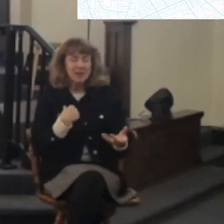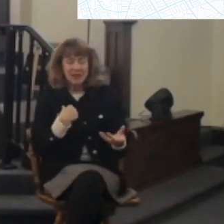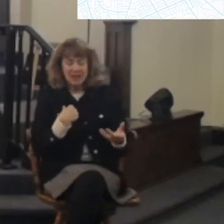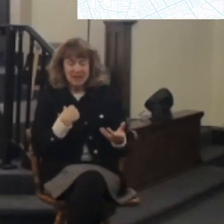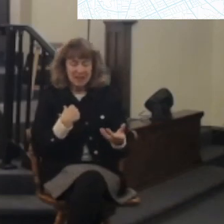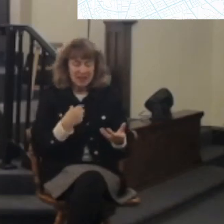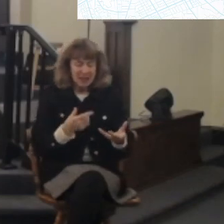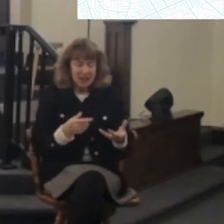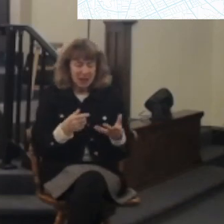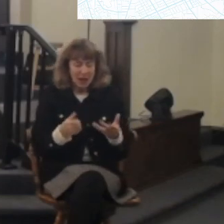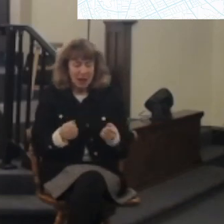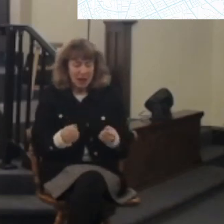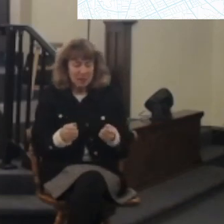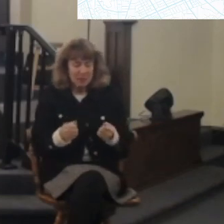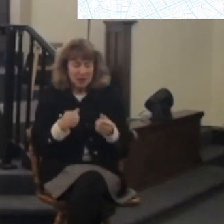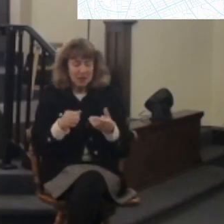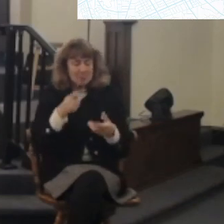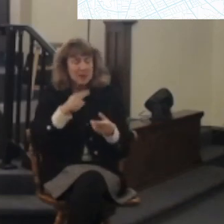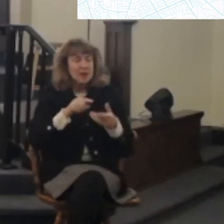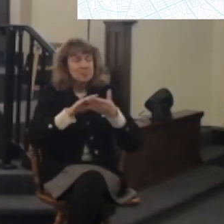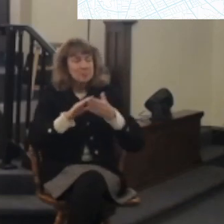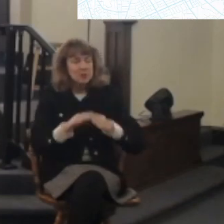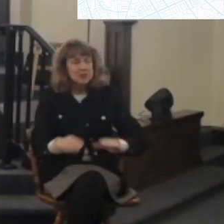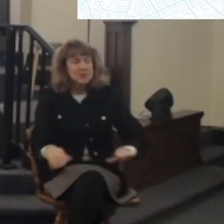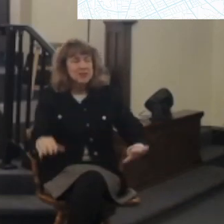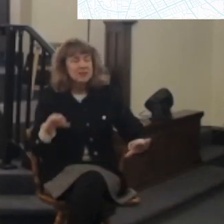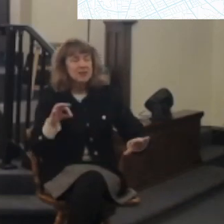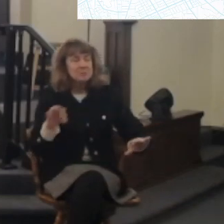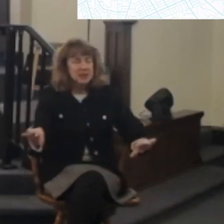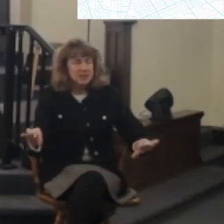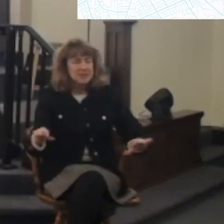can't. It can't come to me. But be a person of peace.